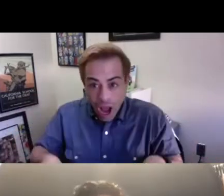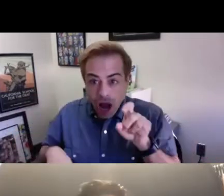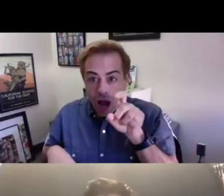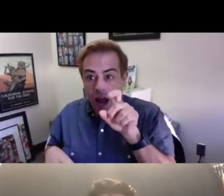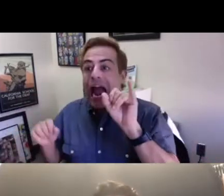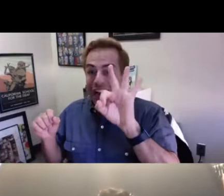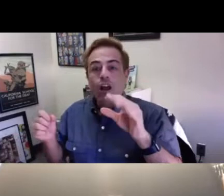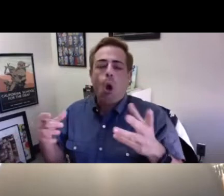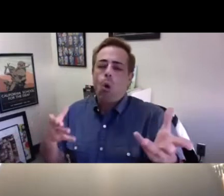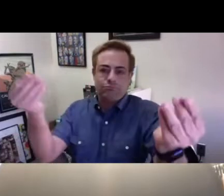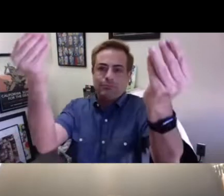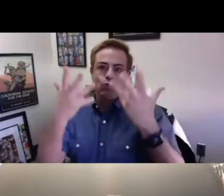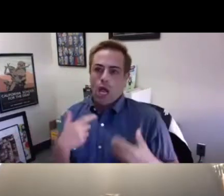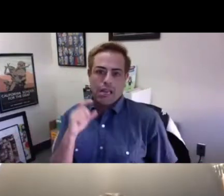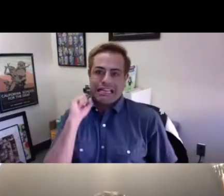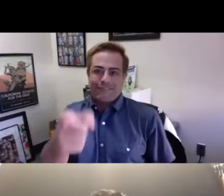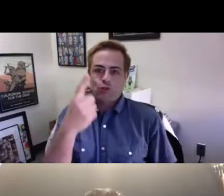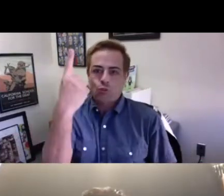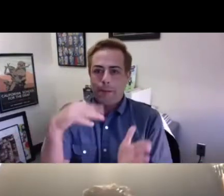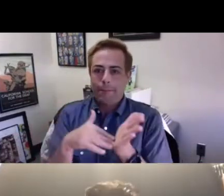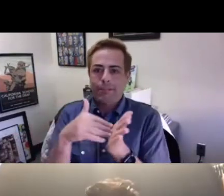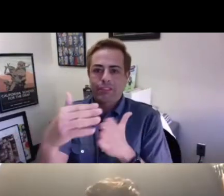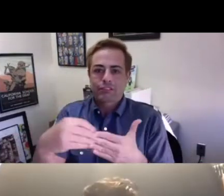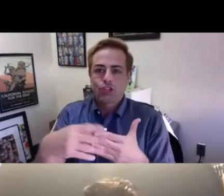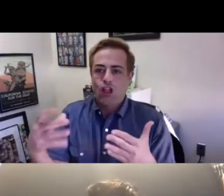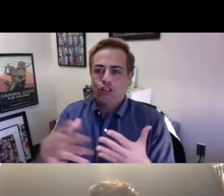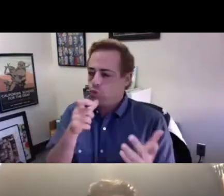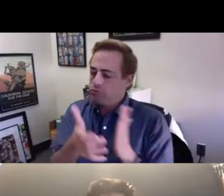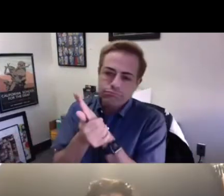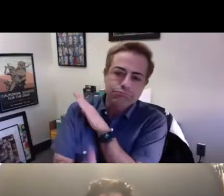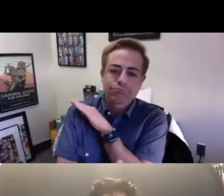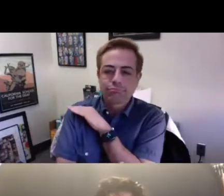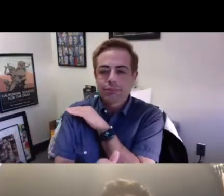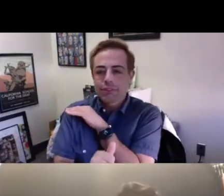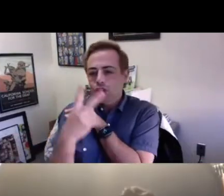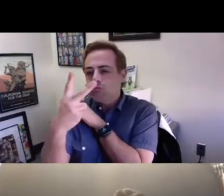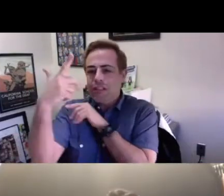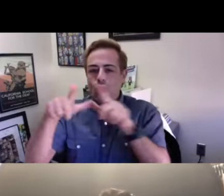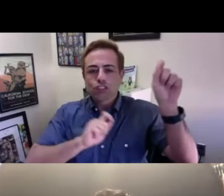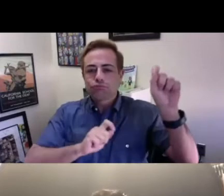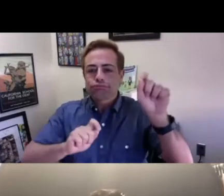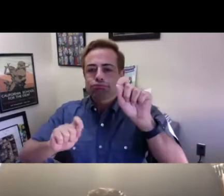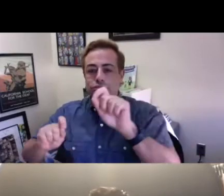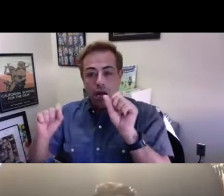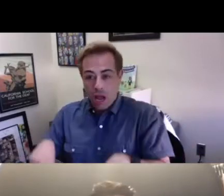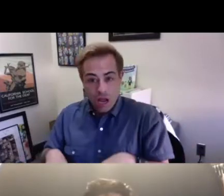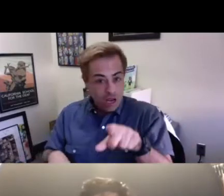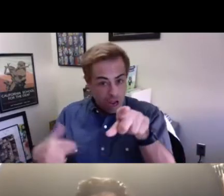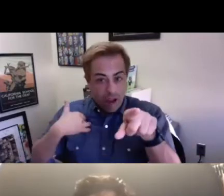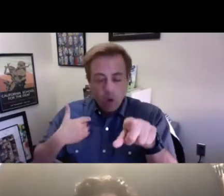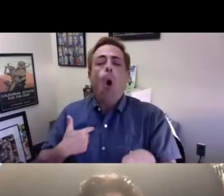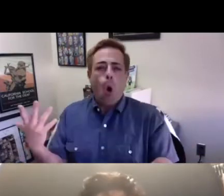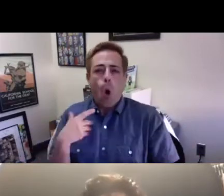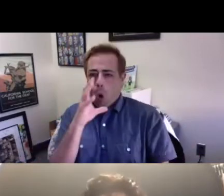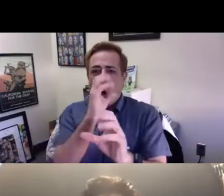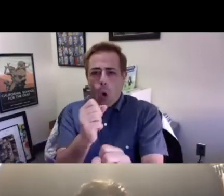languages at the same time and continue? If you can, please let me know. I'll give you $1 million. Anybody who's good at that, you know, 2 or 3